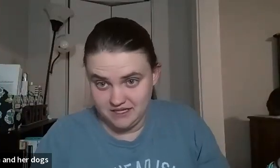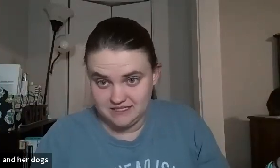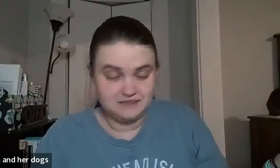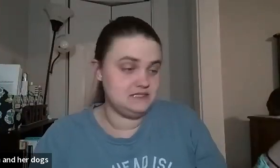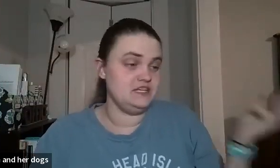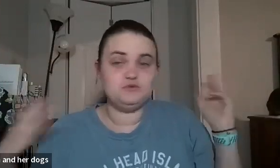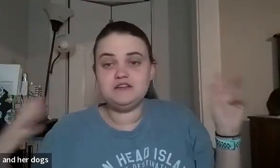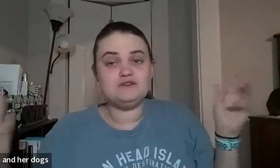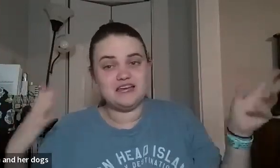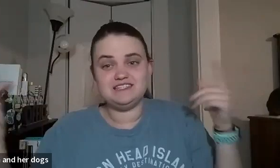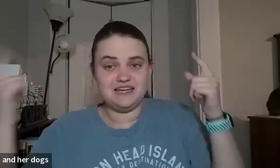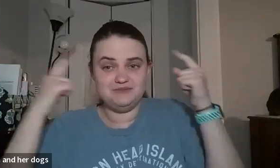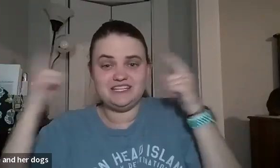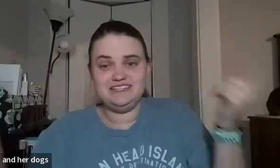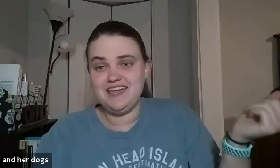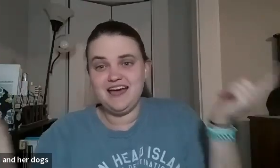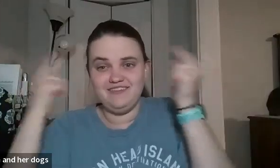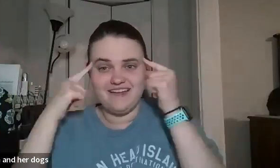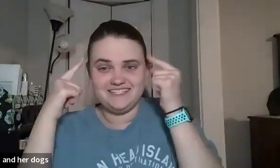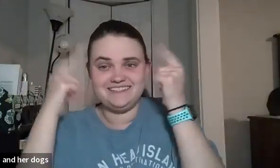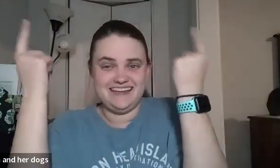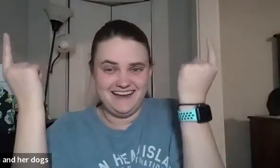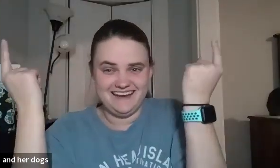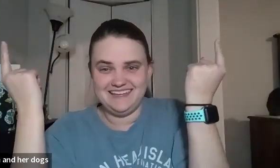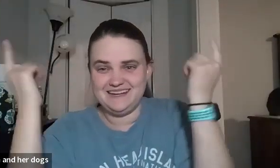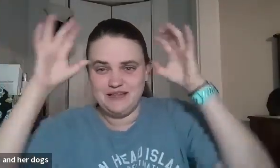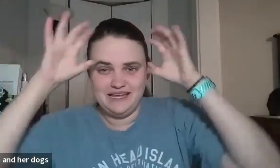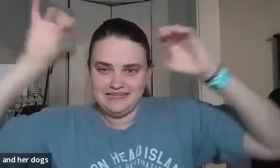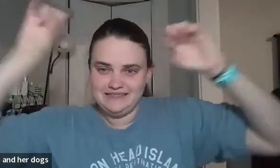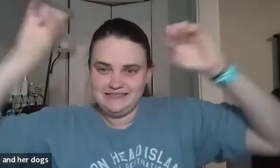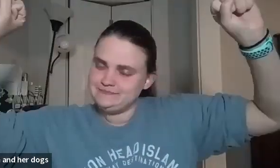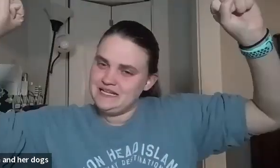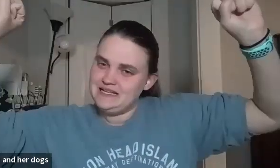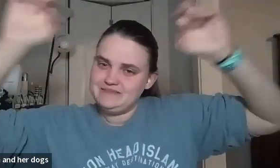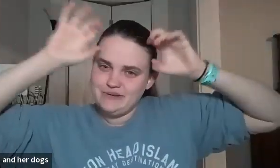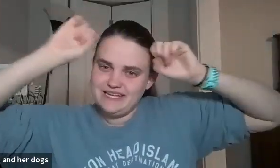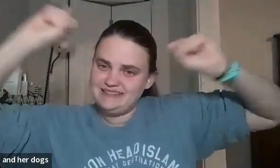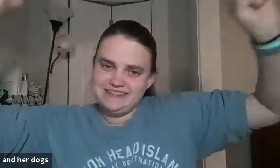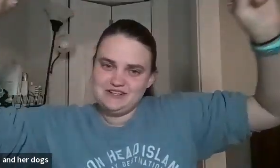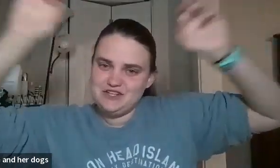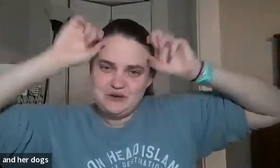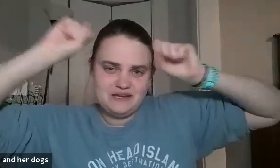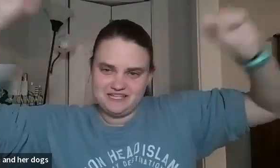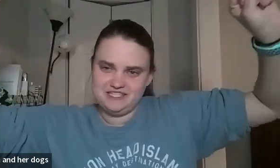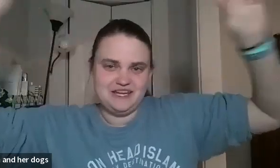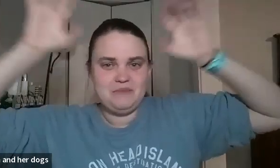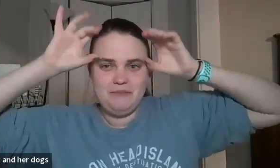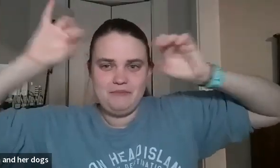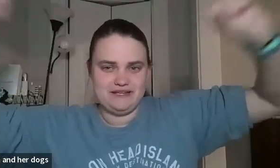makes sense to me. It's one of those signs that I'm just like, yeah, logically, I got it. And I'm like, but there's no connection there.